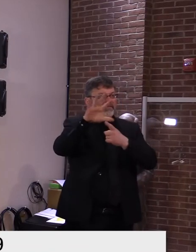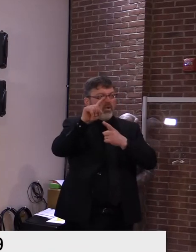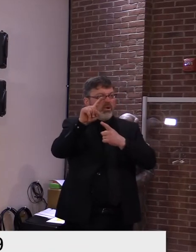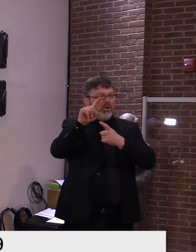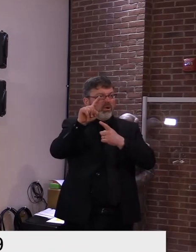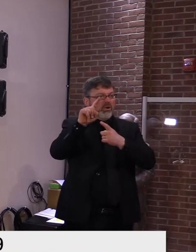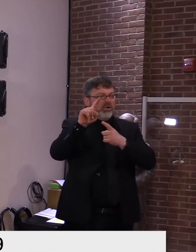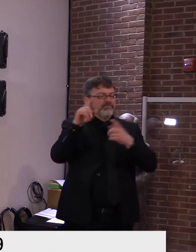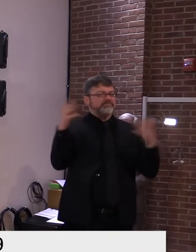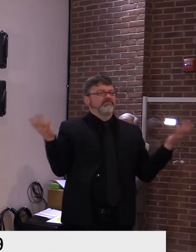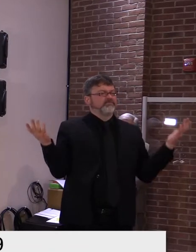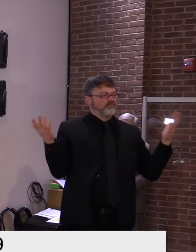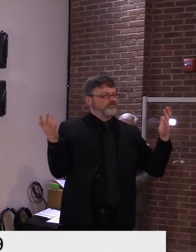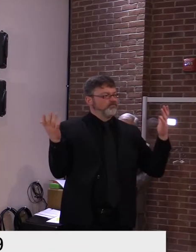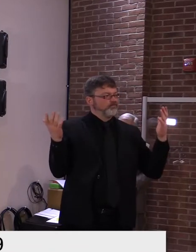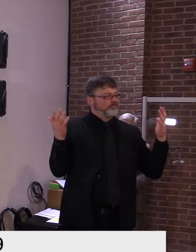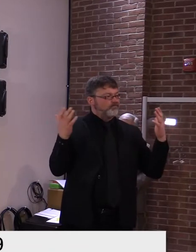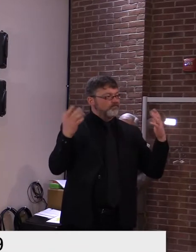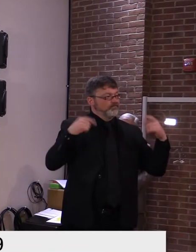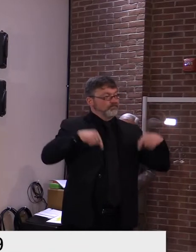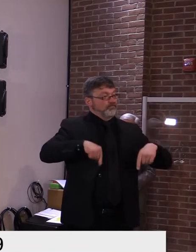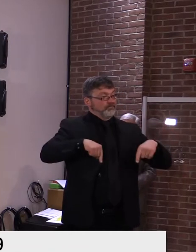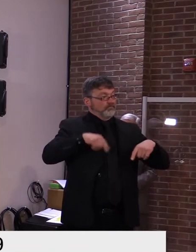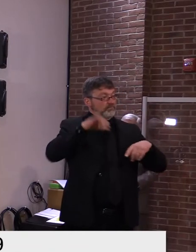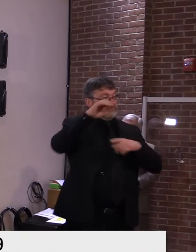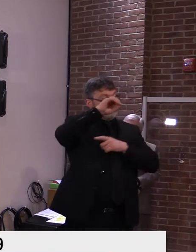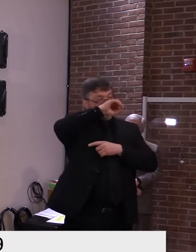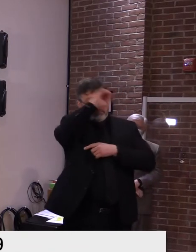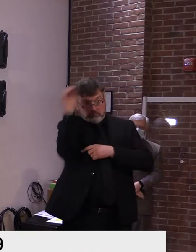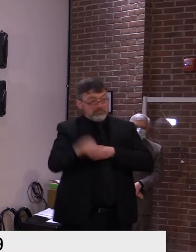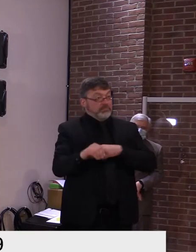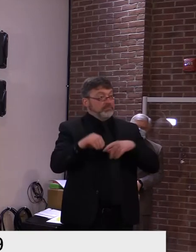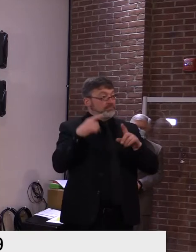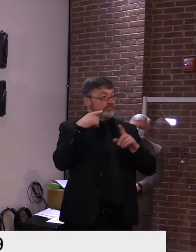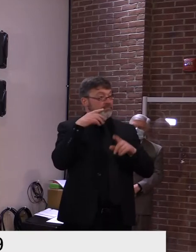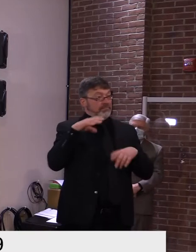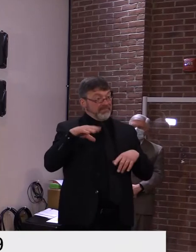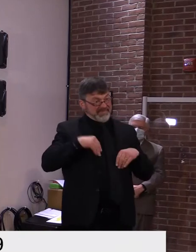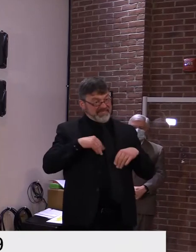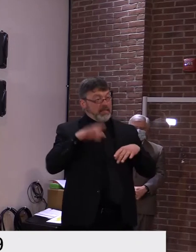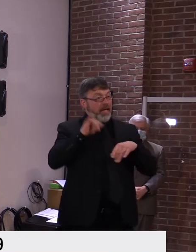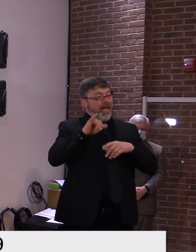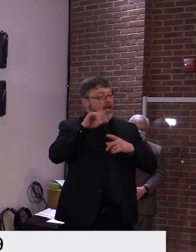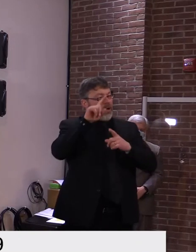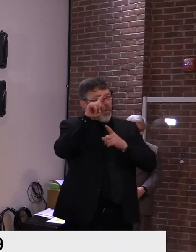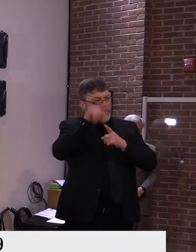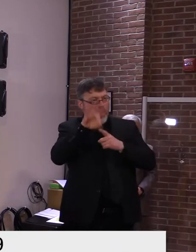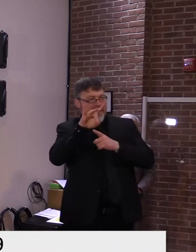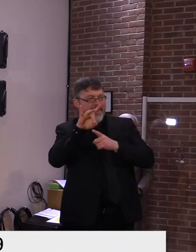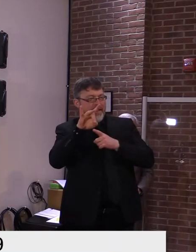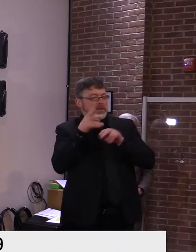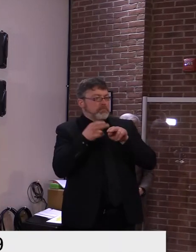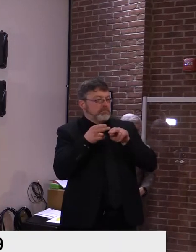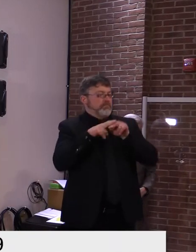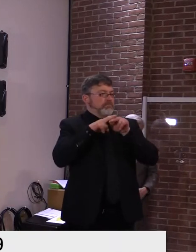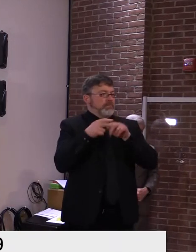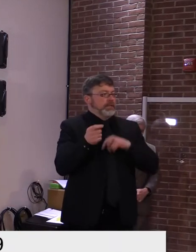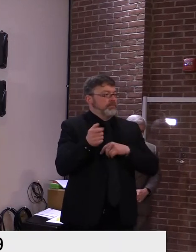is 1.8%. Our seven-day average positivity rate has varied between 1.2